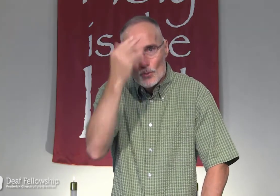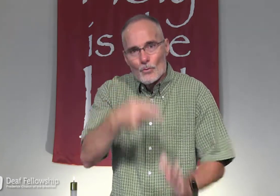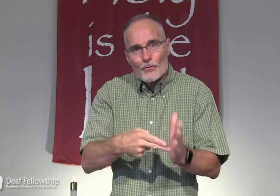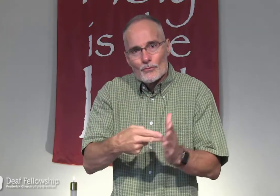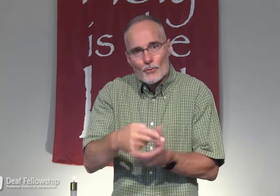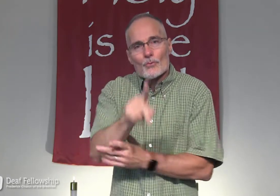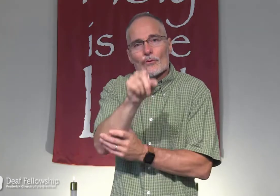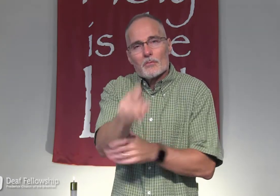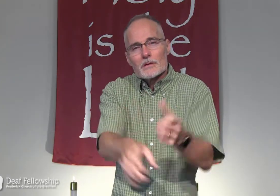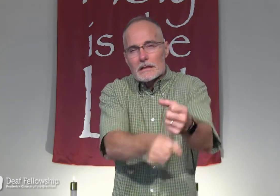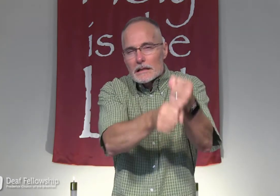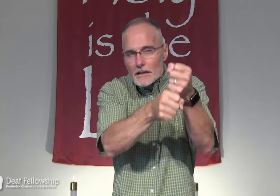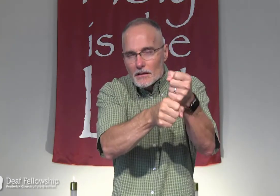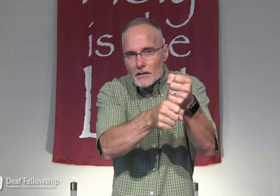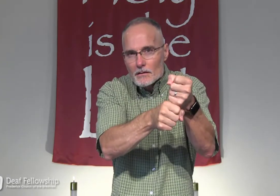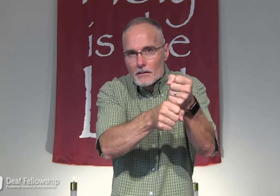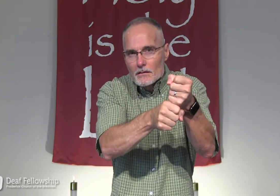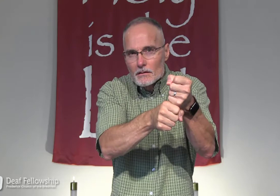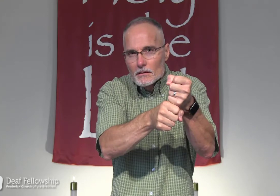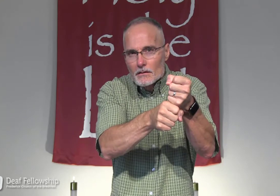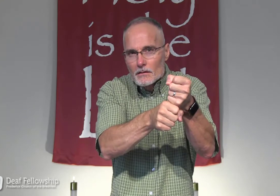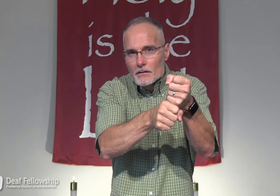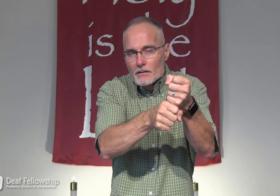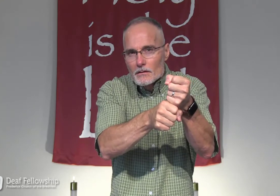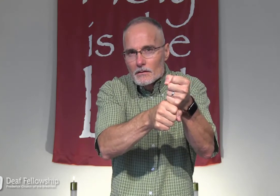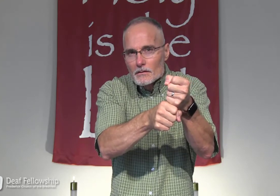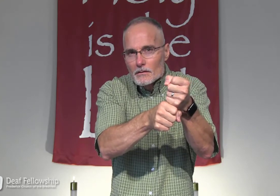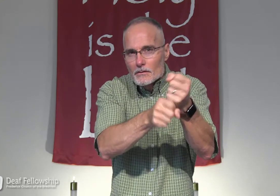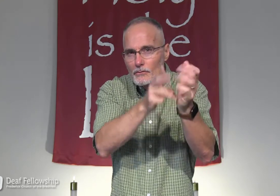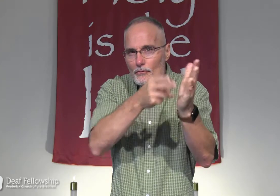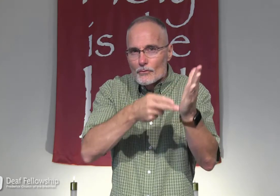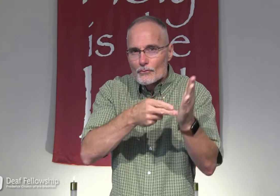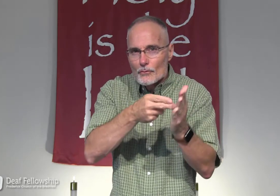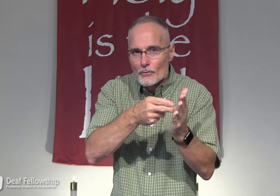You have to know the truth and you have to cling tight to it.